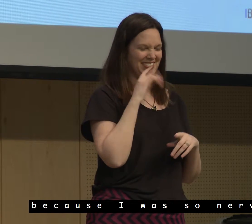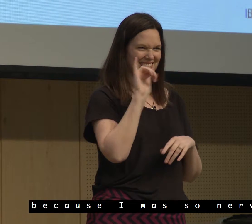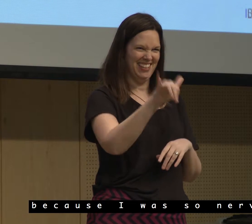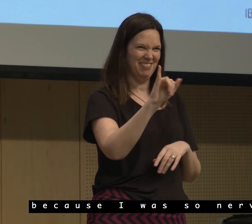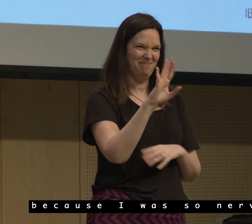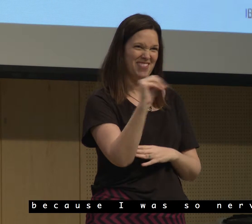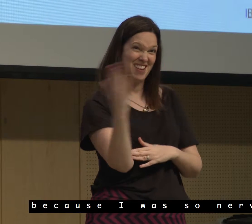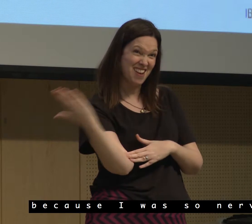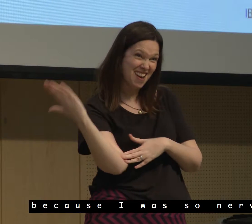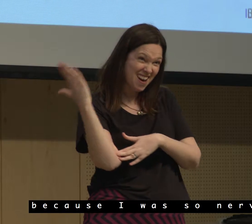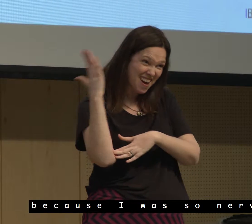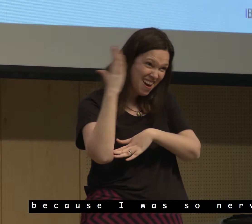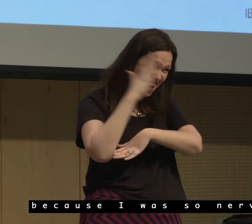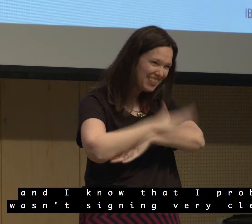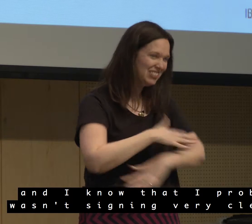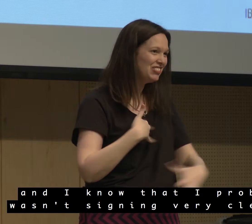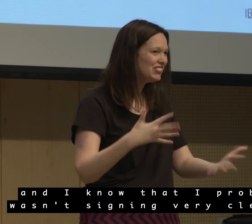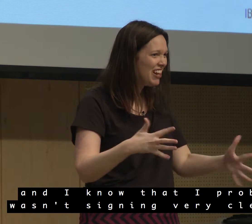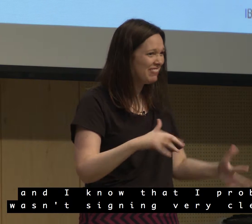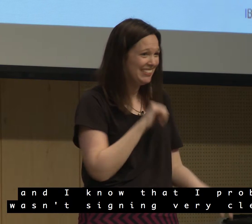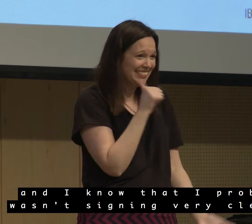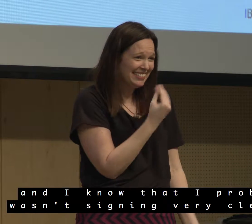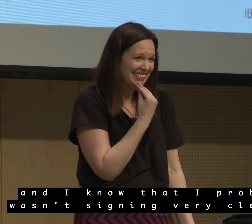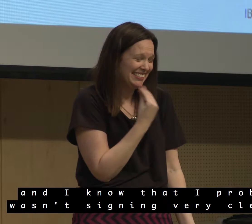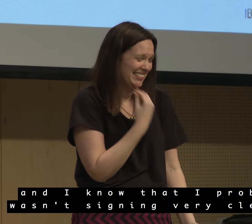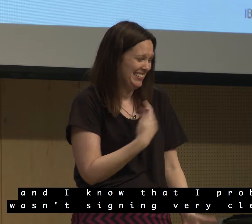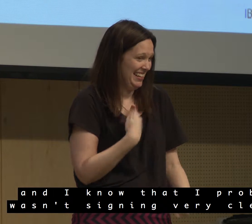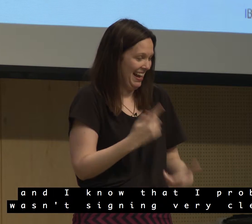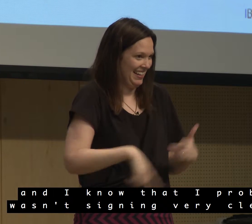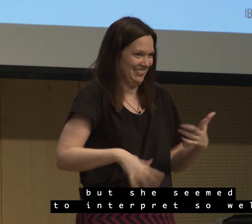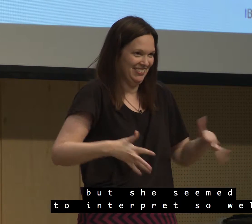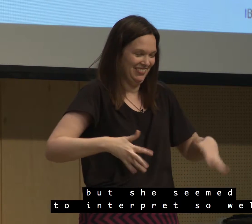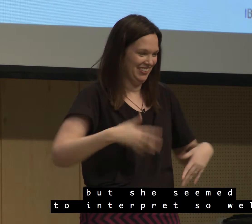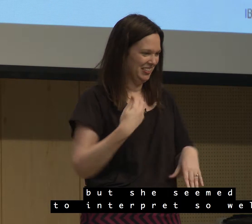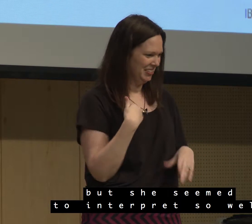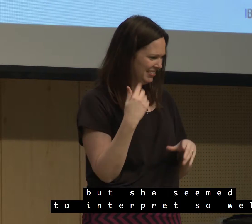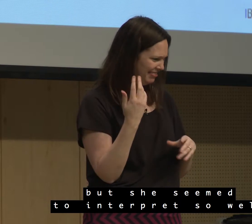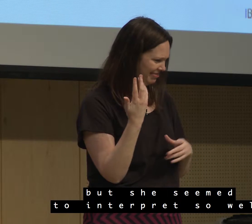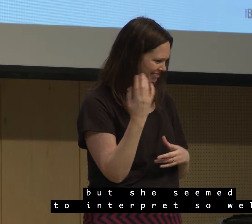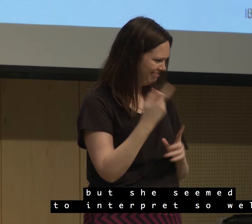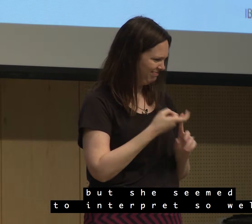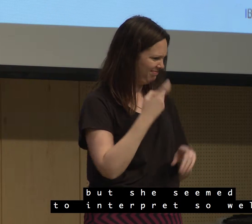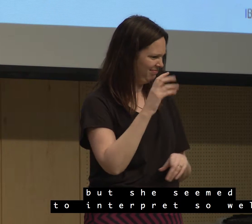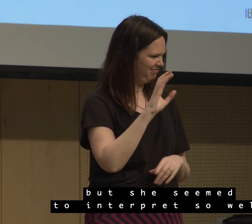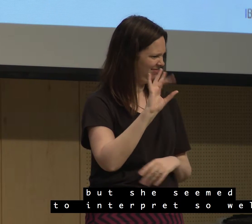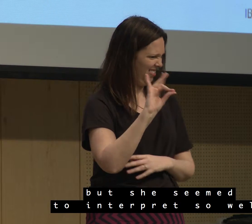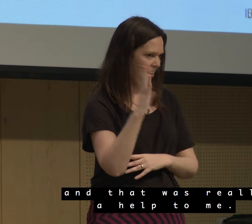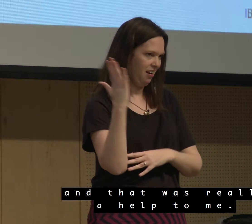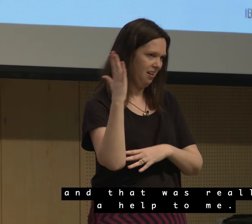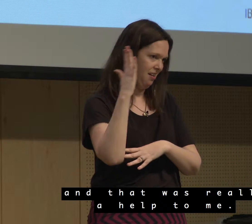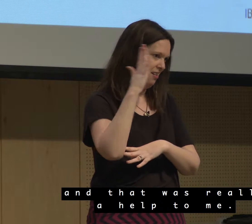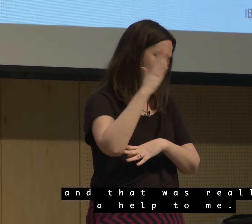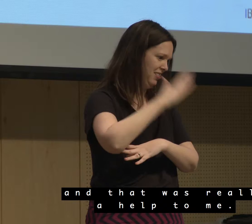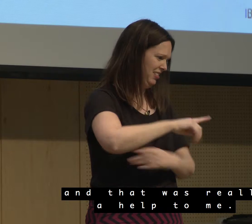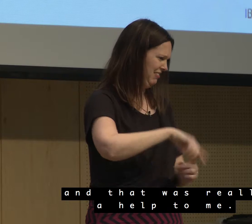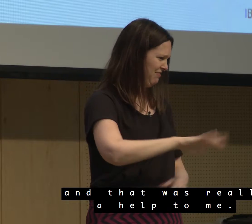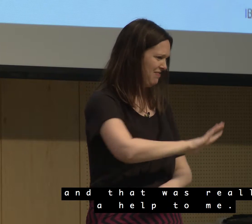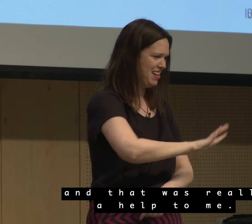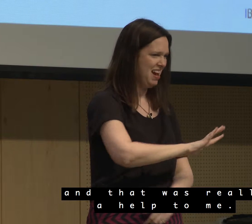interview because I was so nervous, and I know that I probably wasn't signing very clearly, but she seemed to interpret so well, and that was really a help to